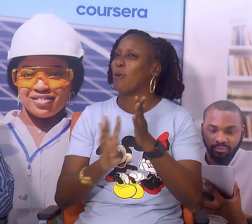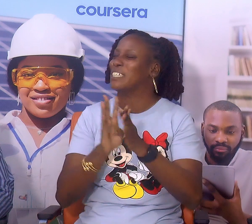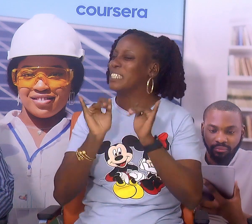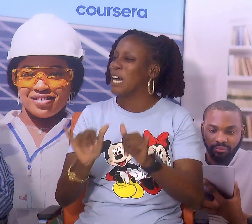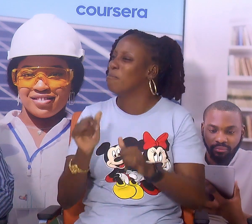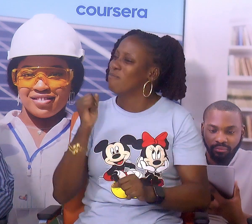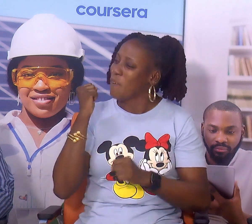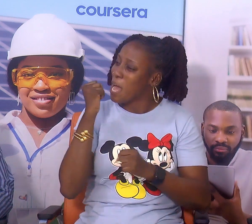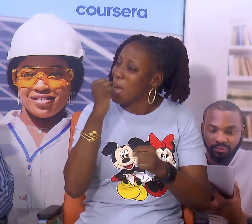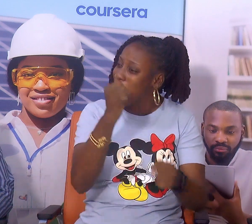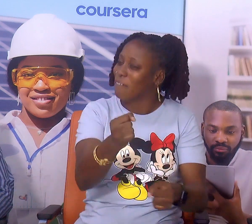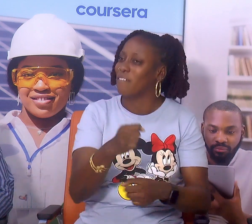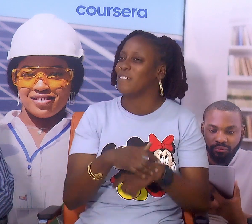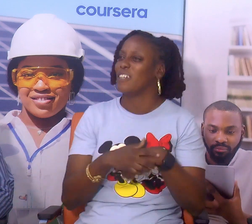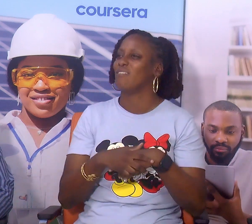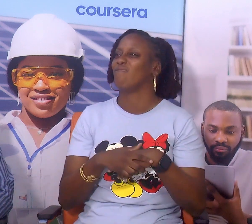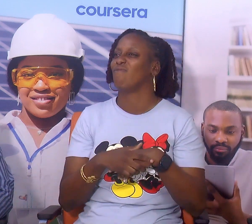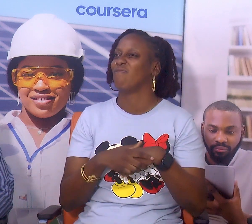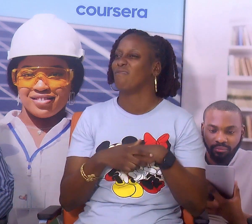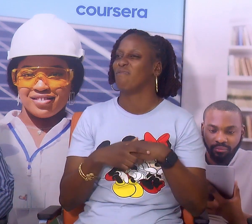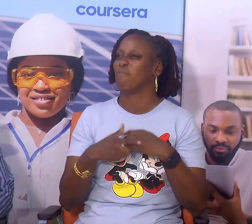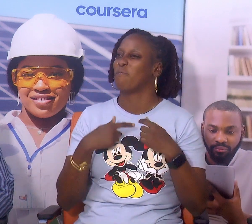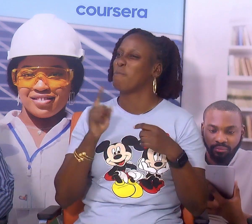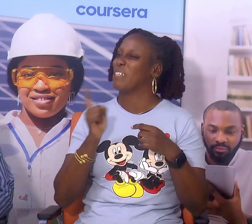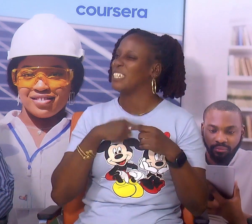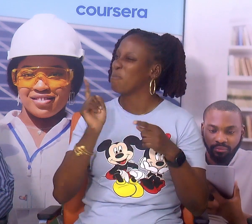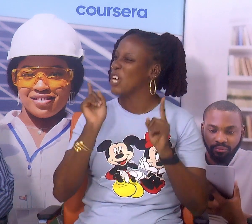We drove there, like I said, 4 hours.